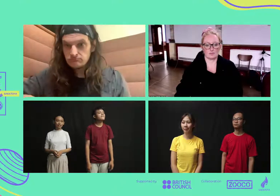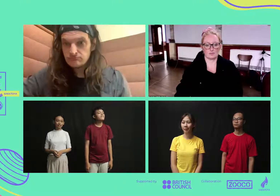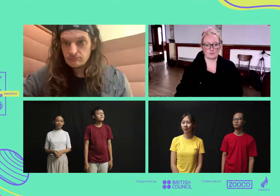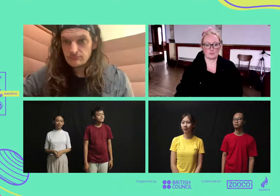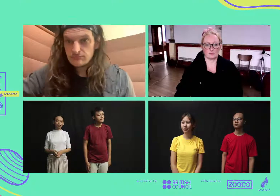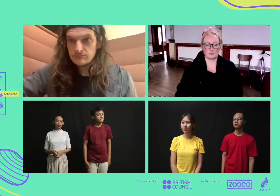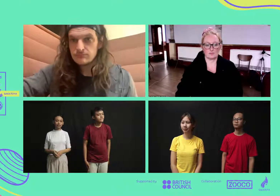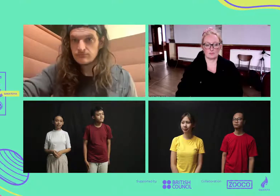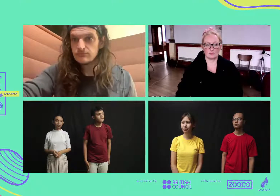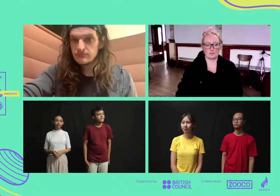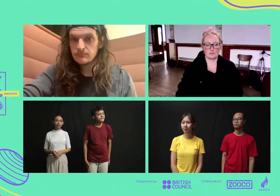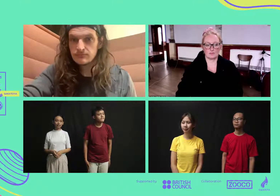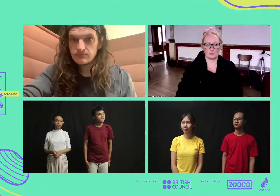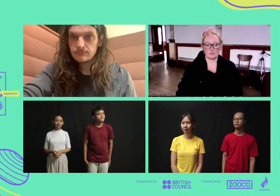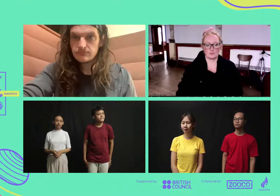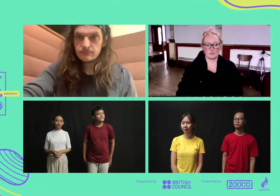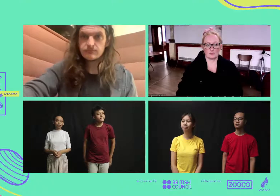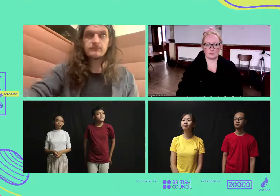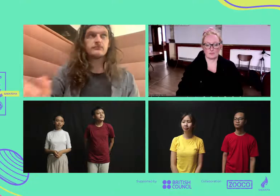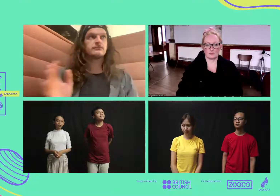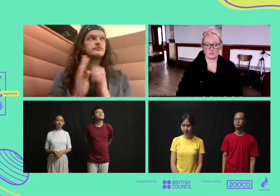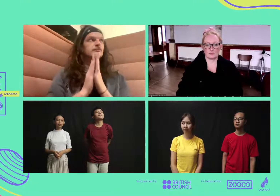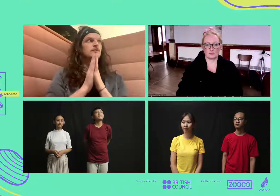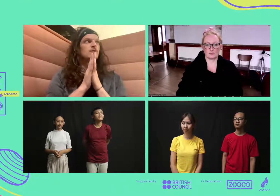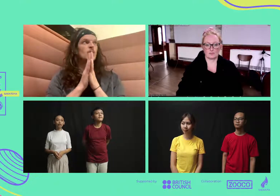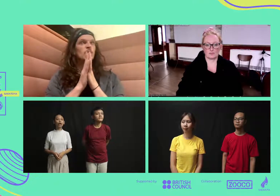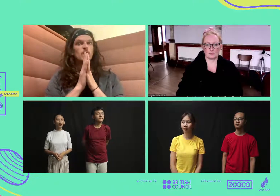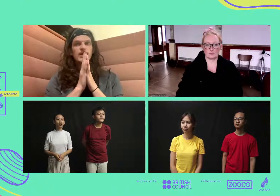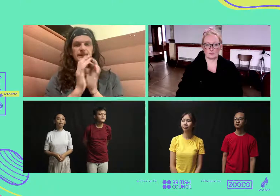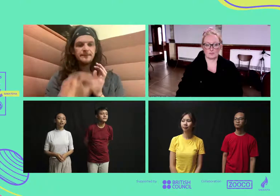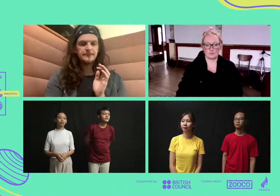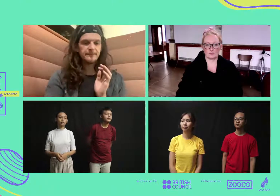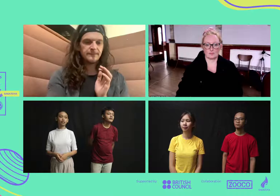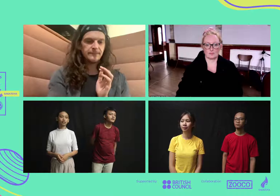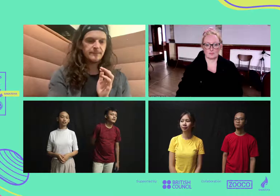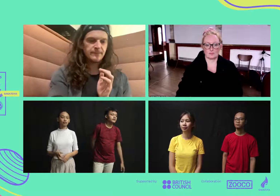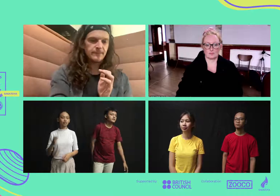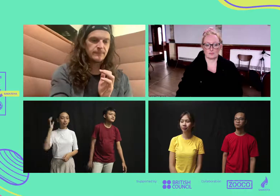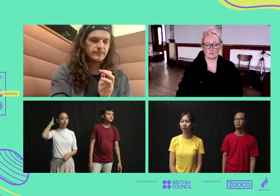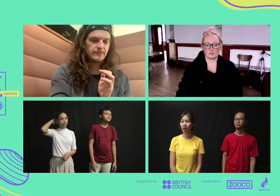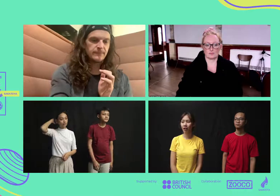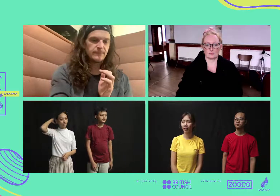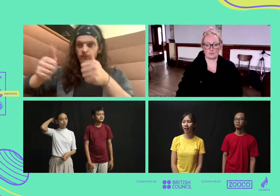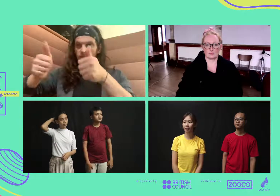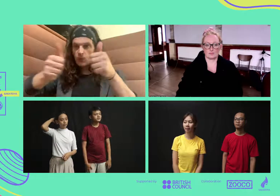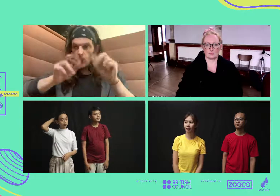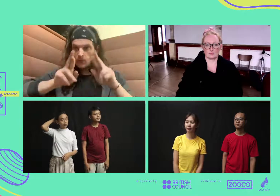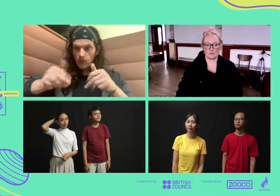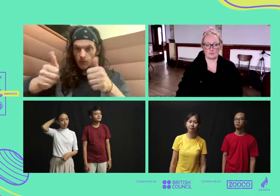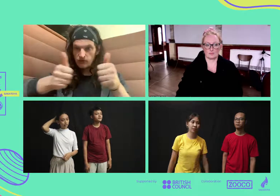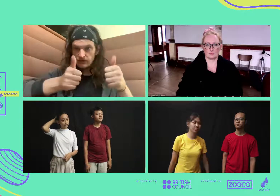So the facial expression can really influence the hand movement and can help tell the story.